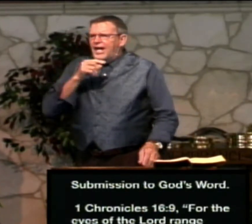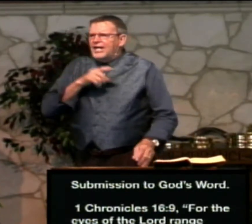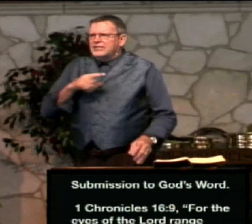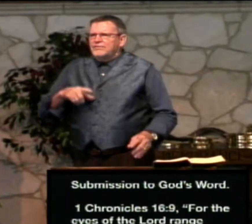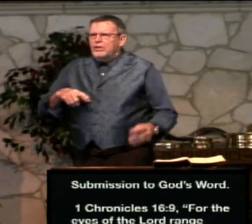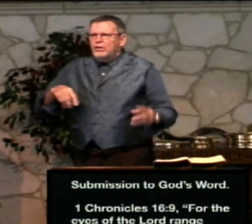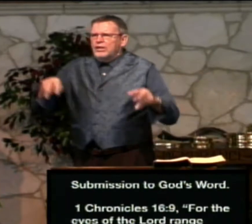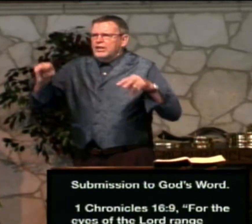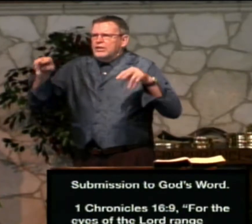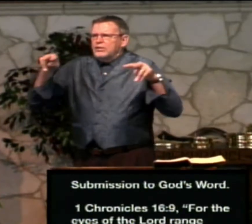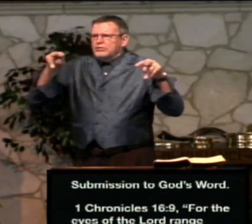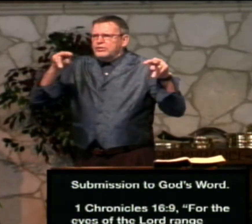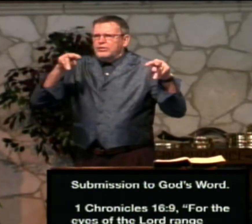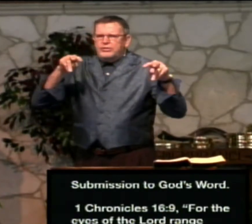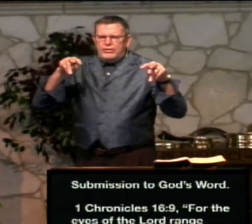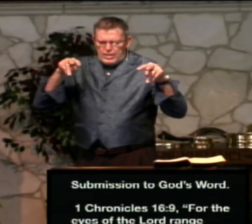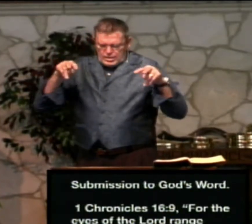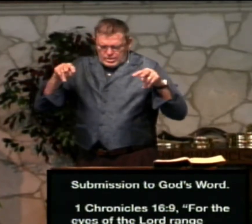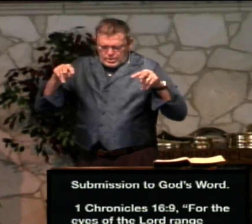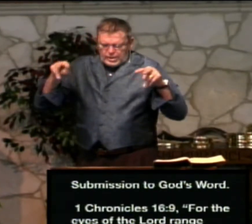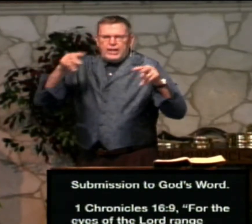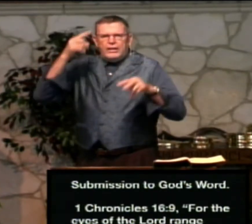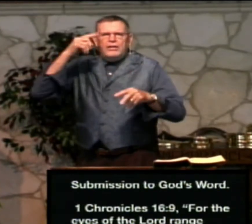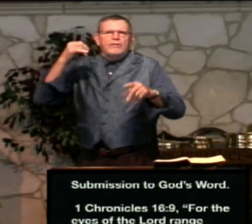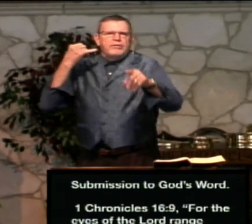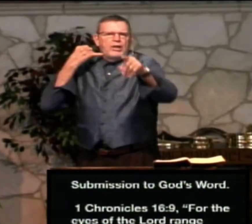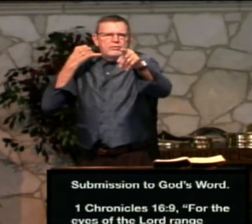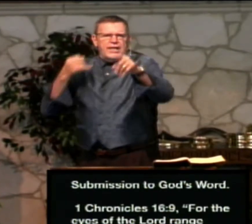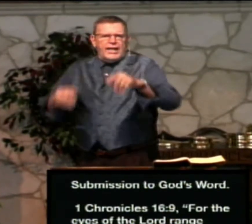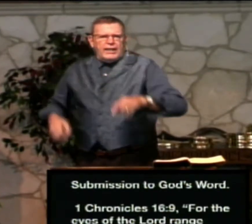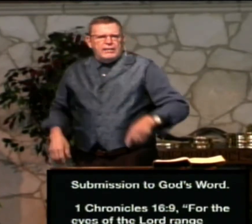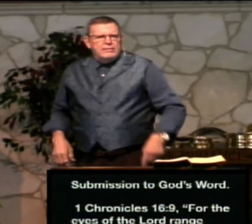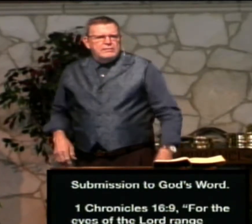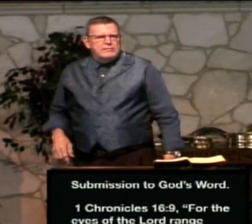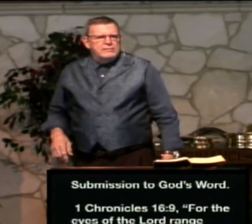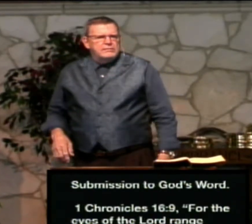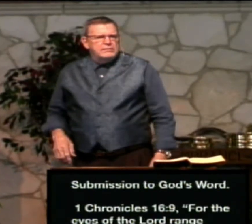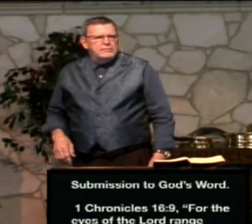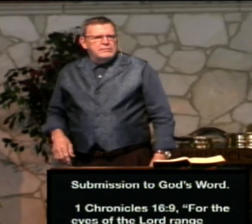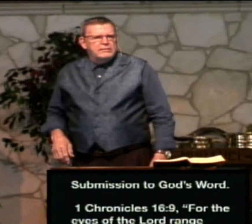The eyes of the Lord goes through and through looking for Jose.